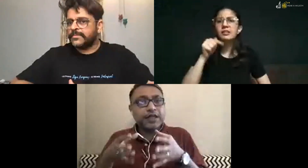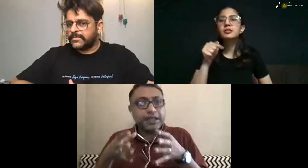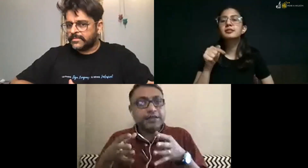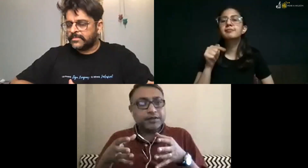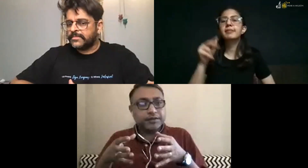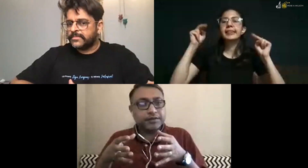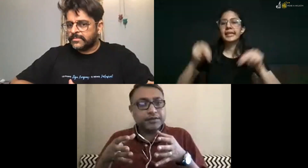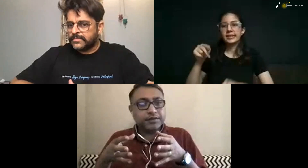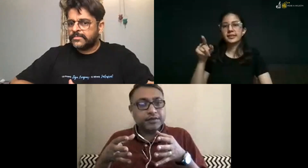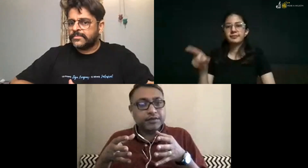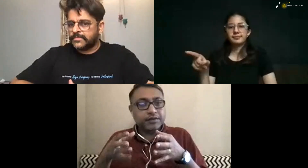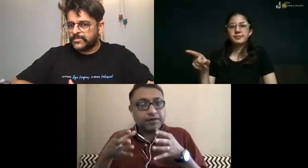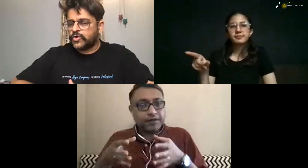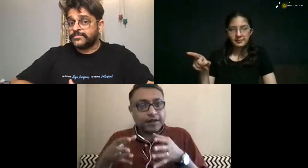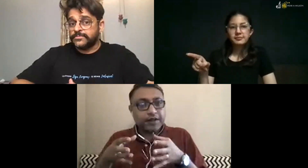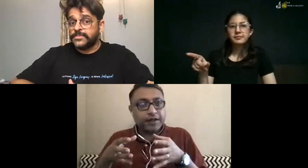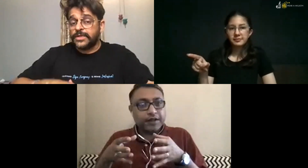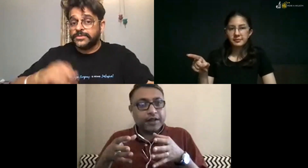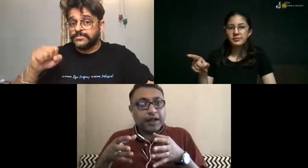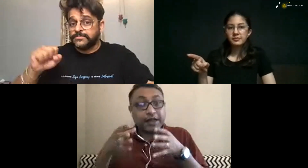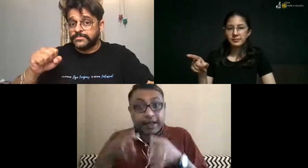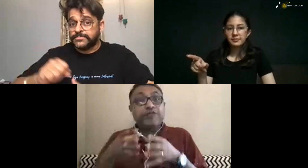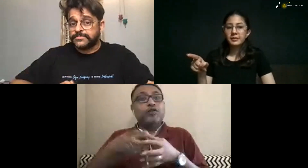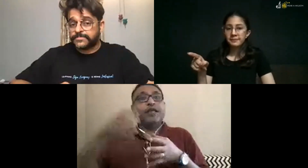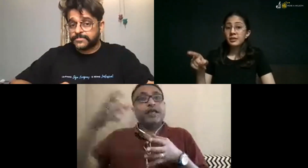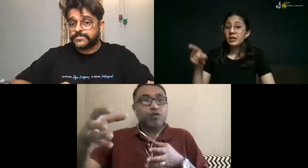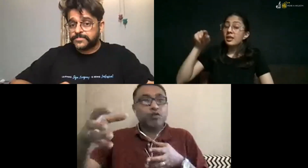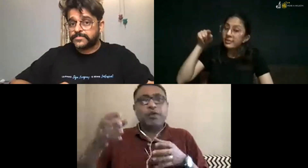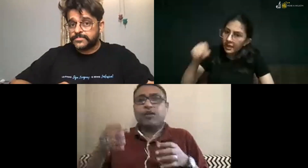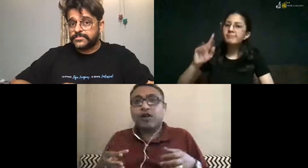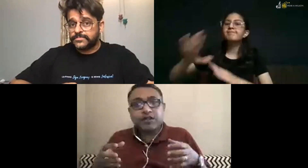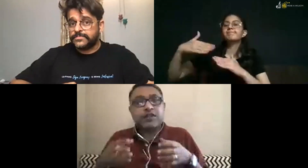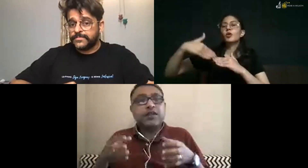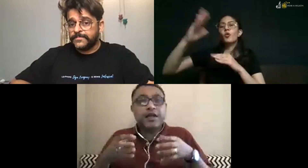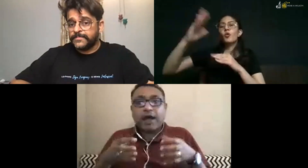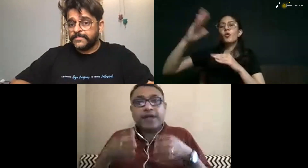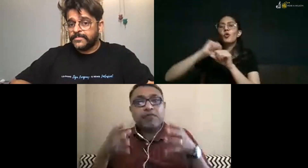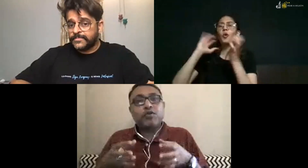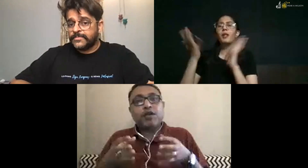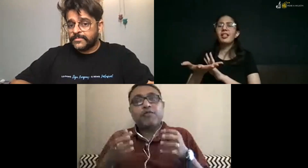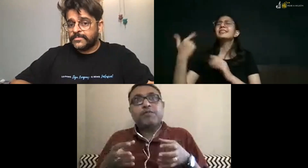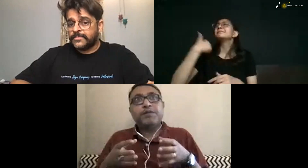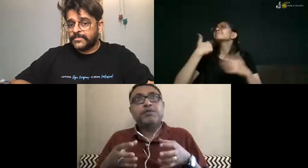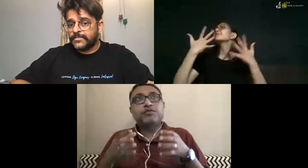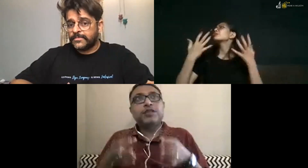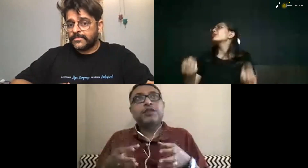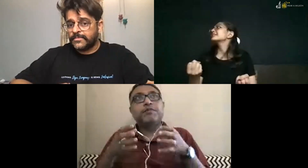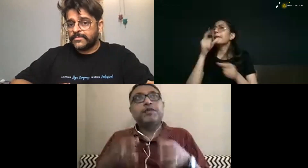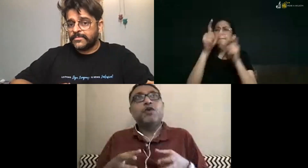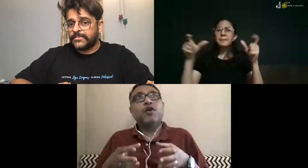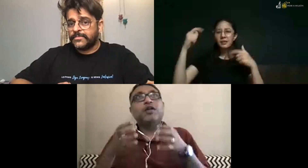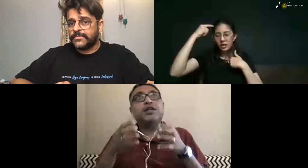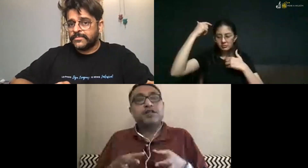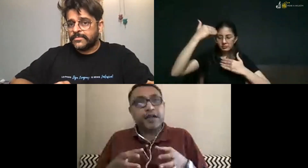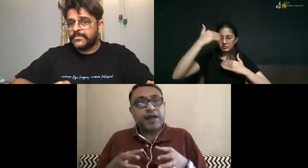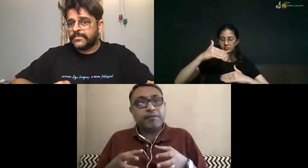they need, right? And therefore they can go global. Not just think. I mean, I want people to think